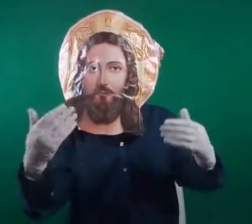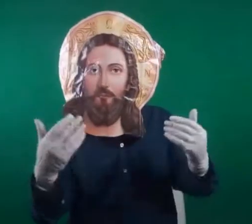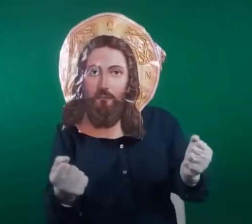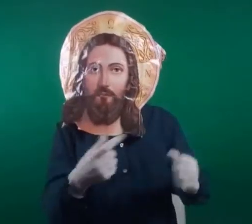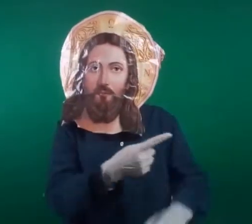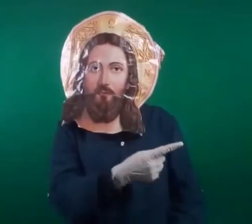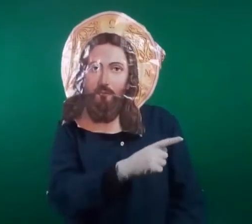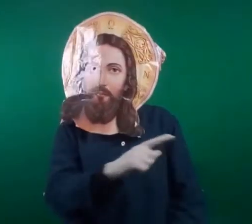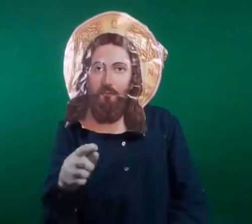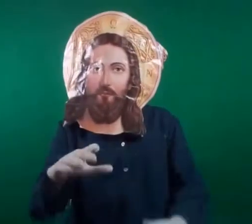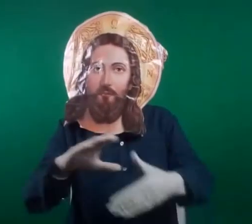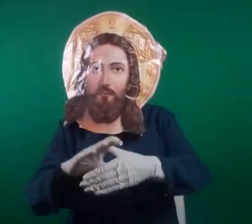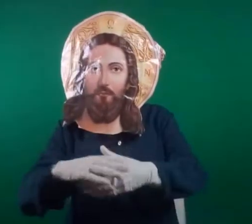the world.